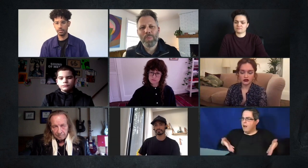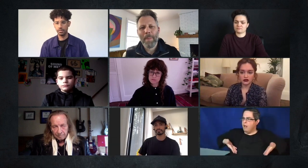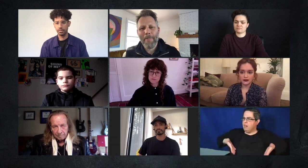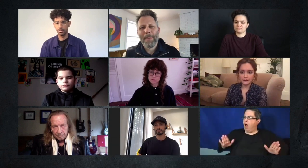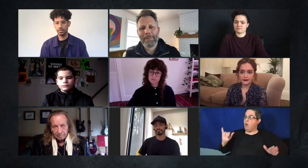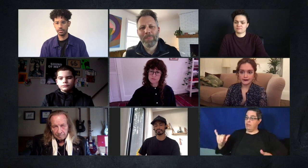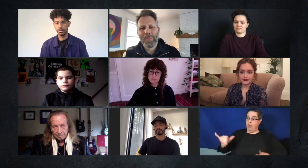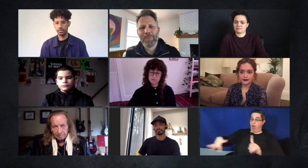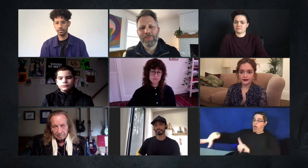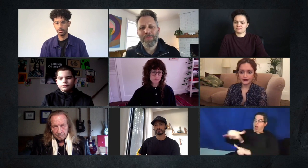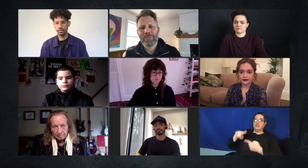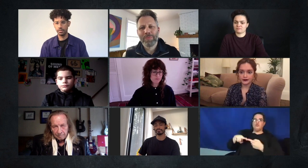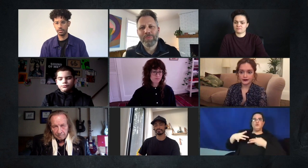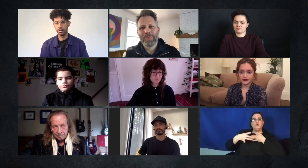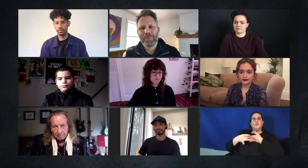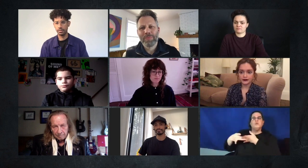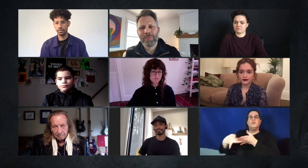performance.